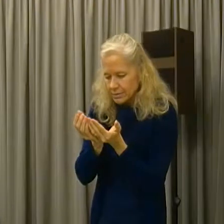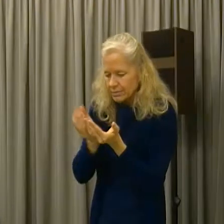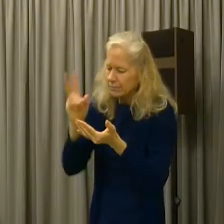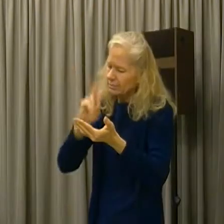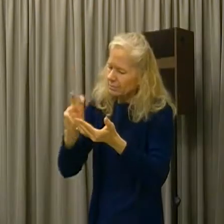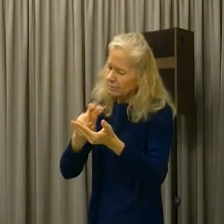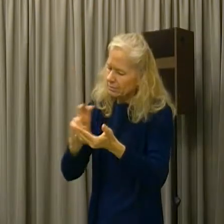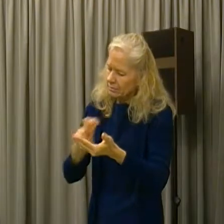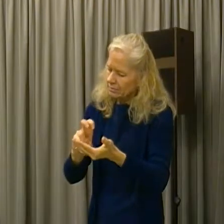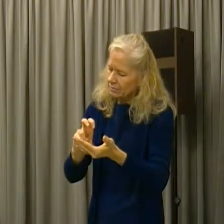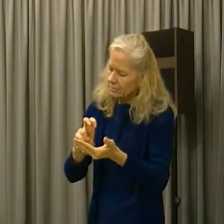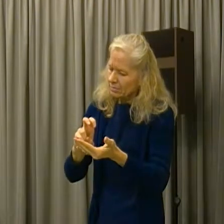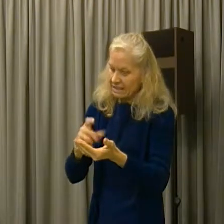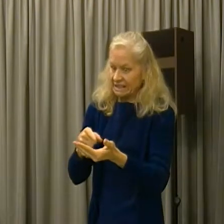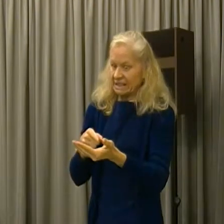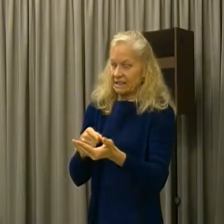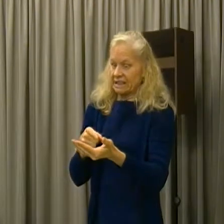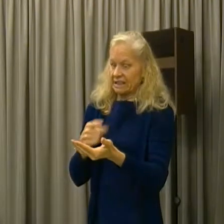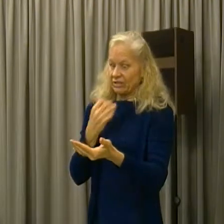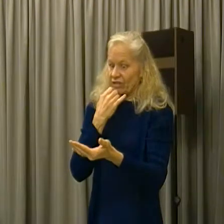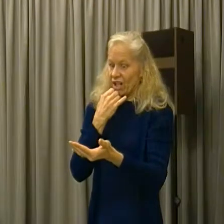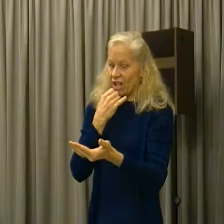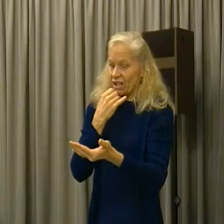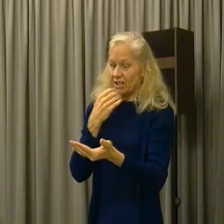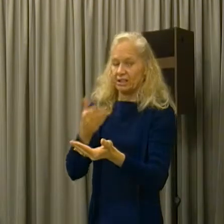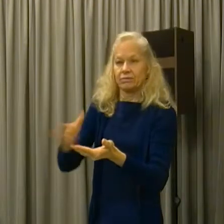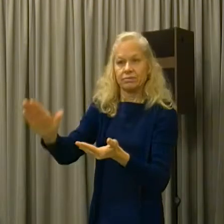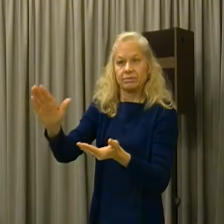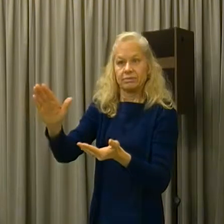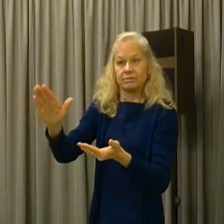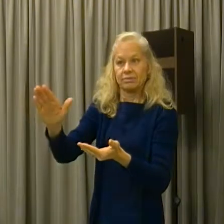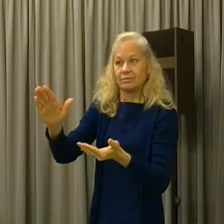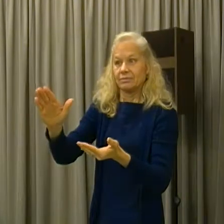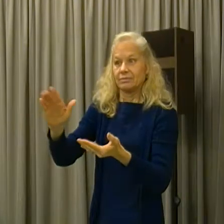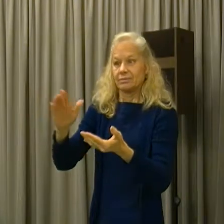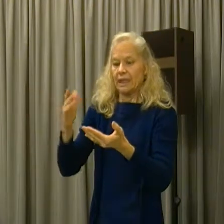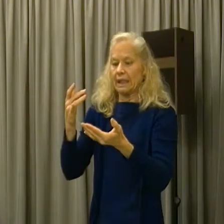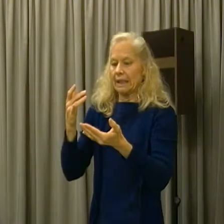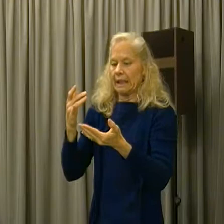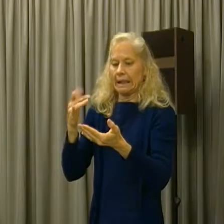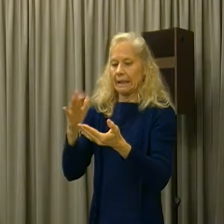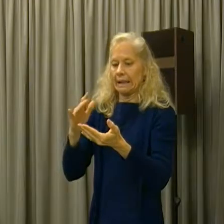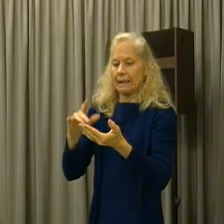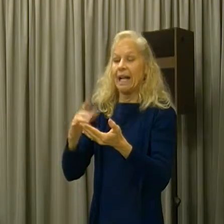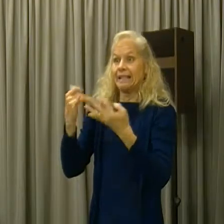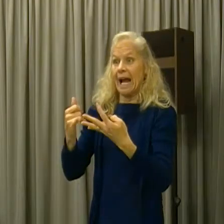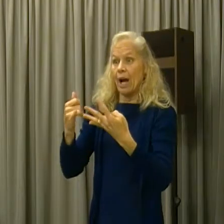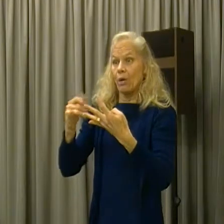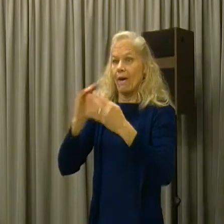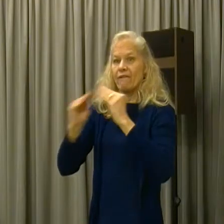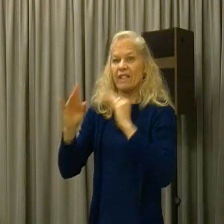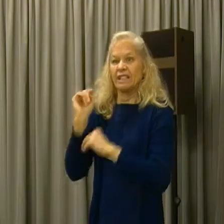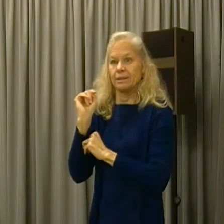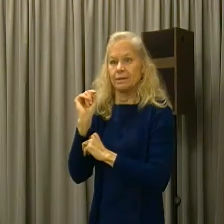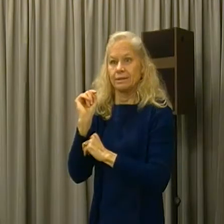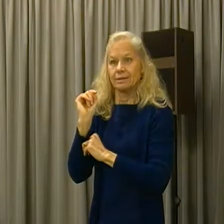lives. Thought correction. Doing the right things. And what does it lead to? Number six, and